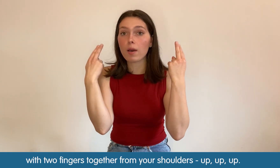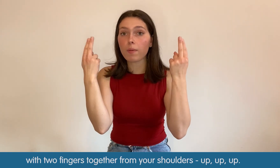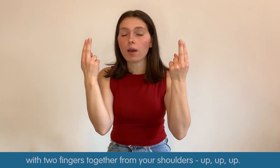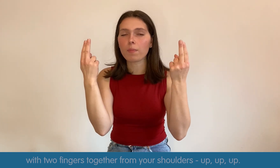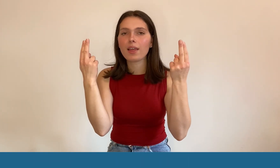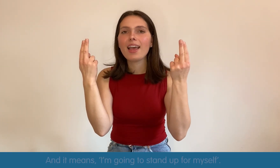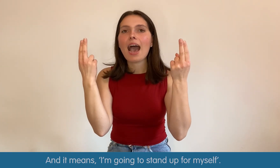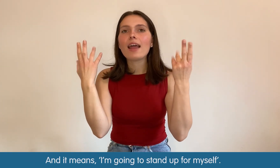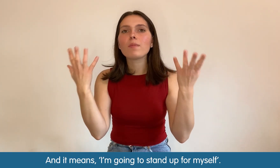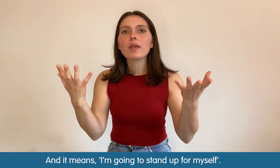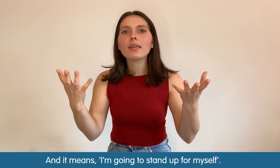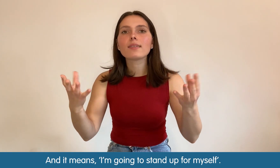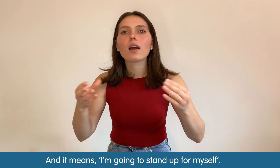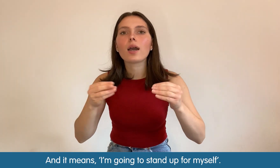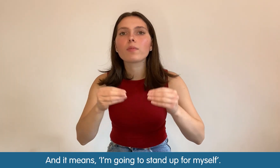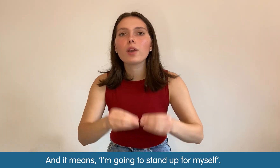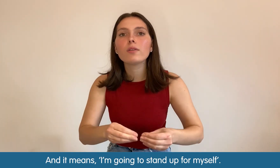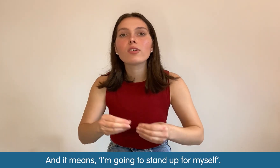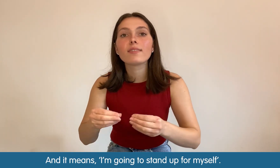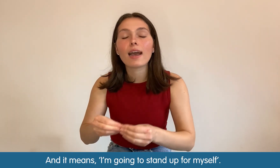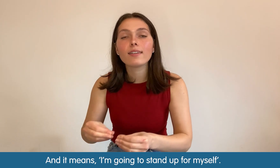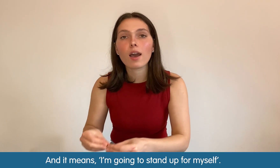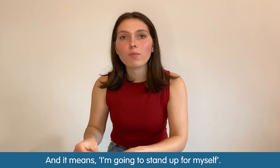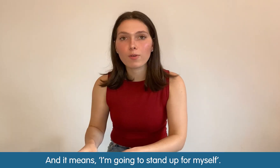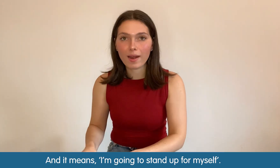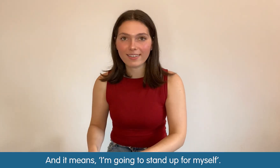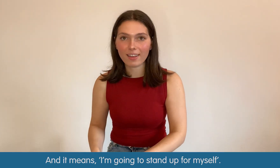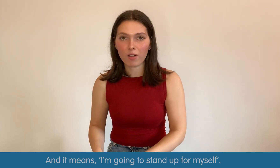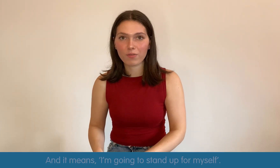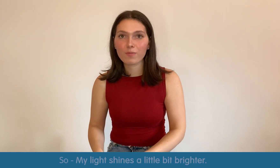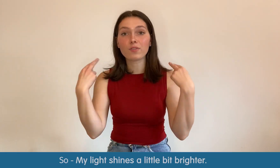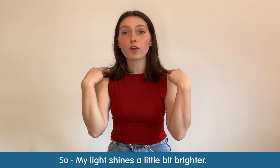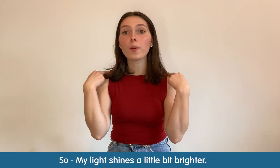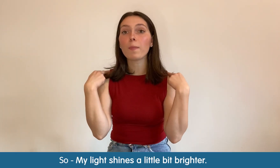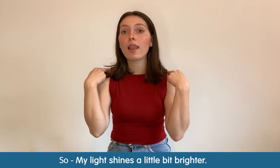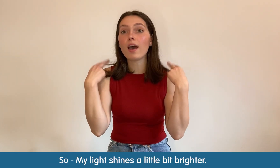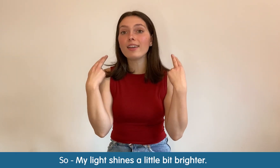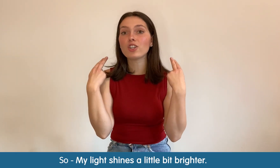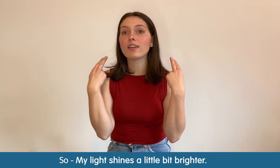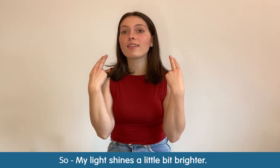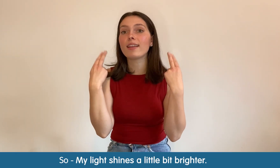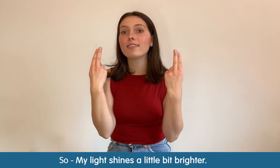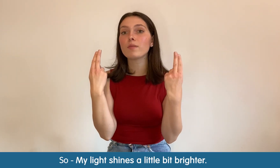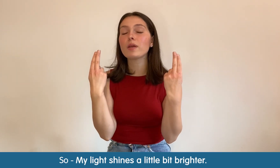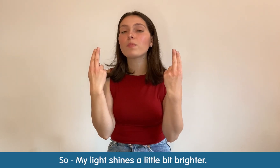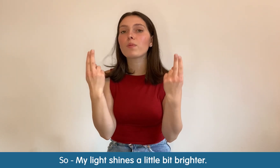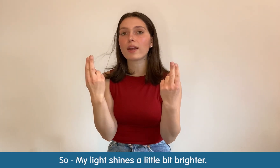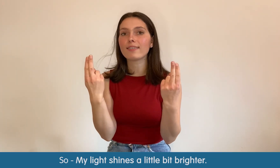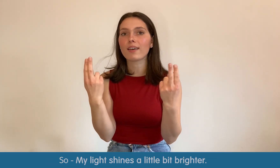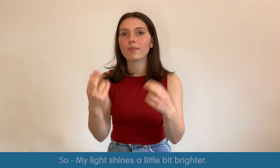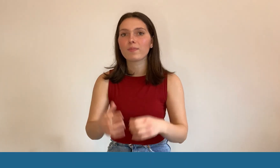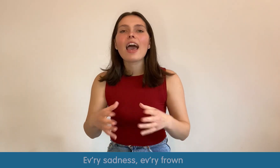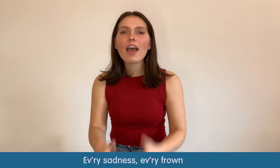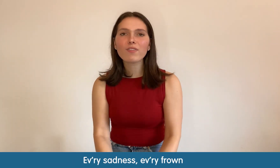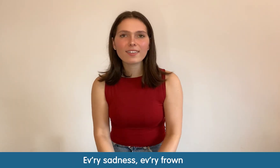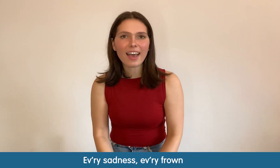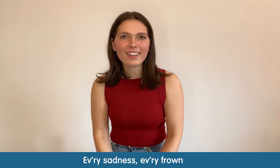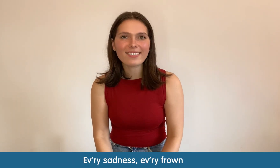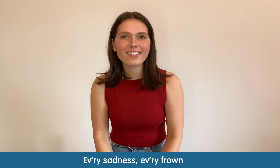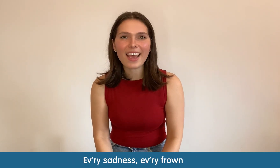up. And it means I'm going to stand up for myself. So my light shines a little bit brighter. Every sadness and